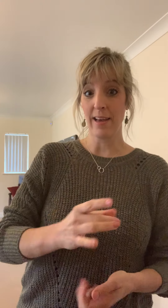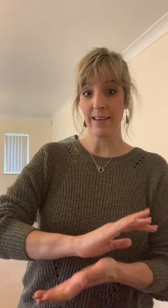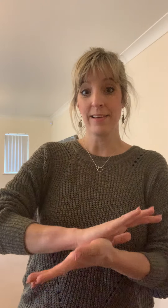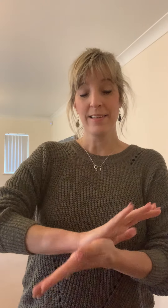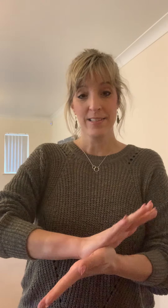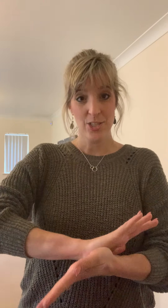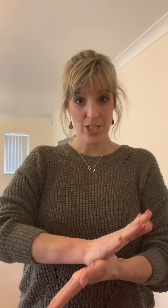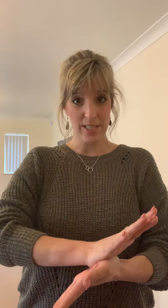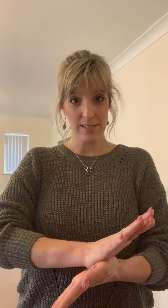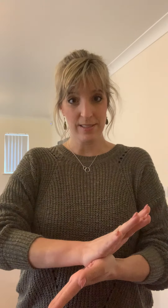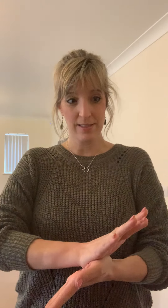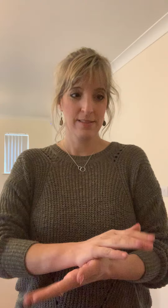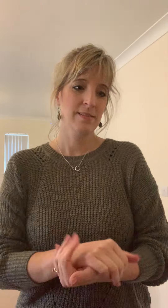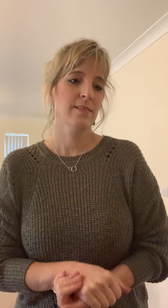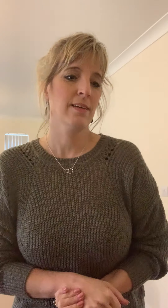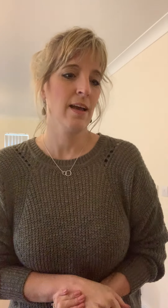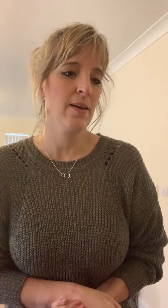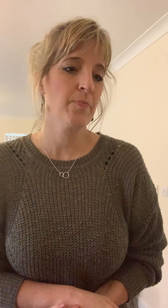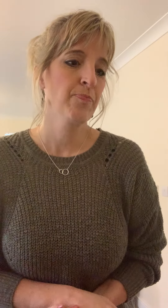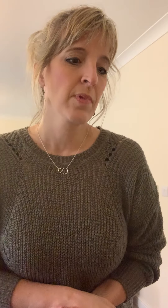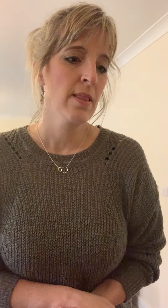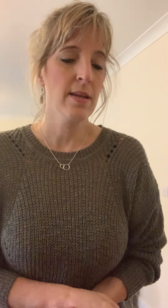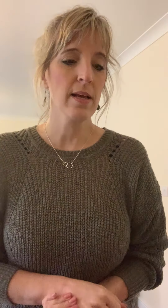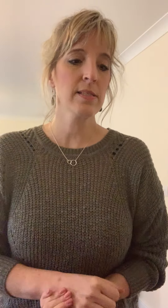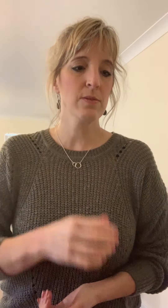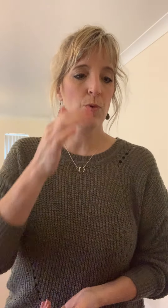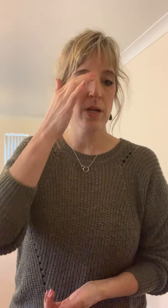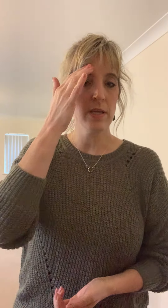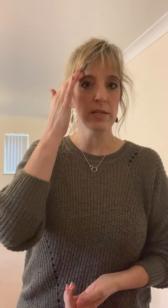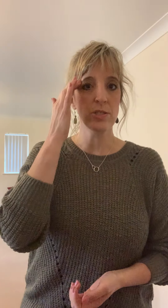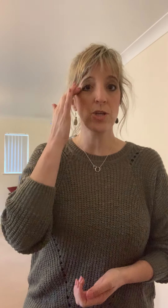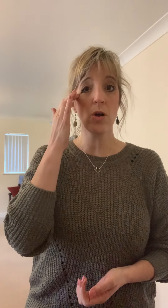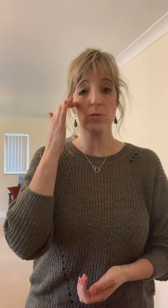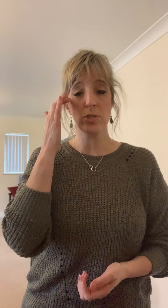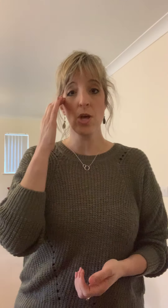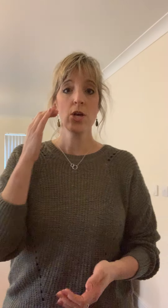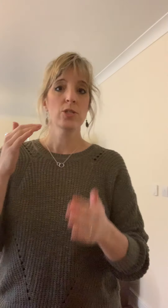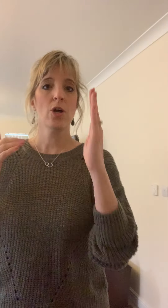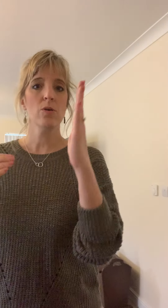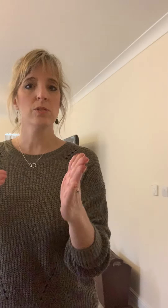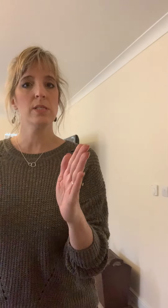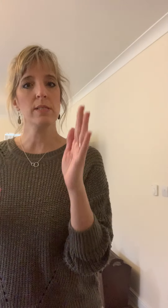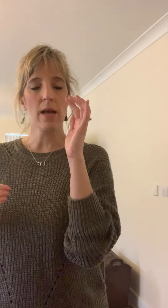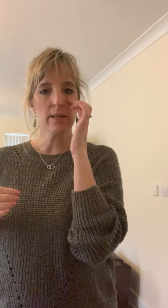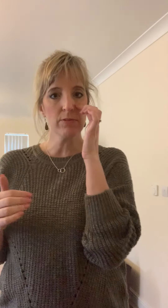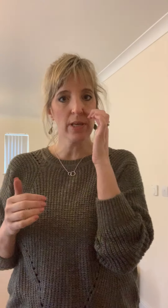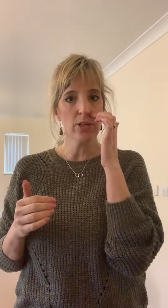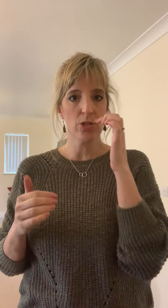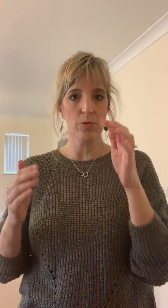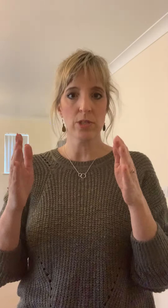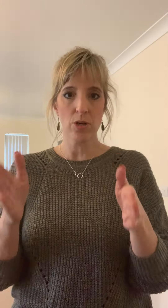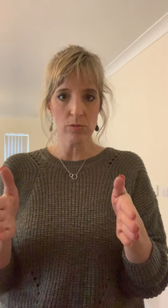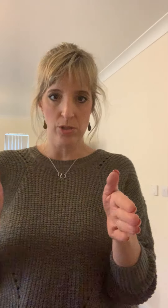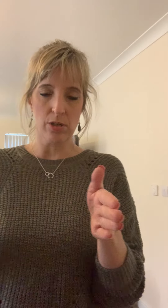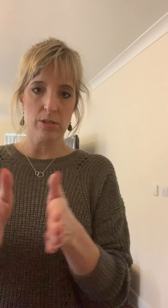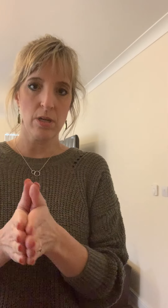like cheese, okay? The next one is toast. Toast is kind of like you're doing the toaster,